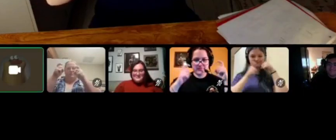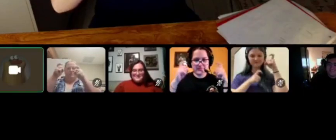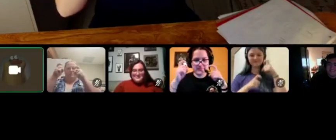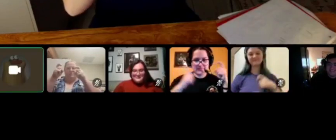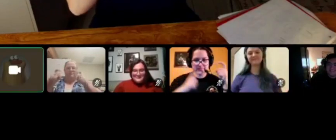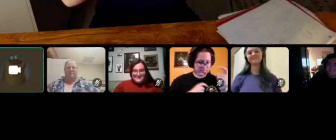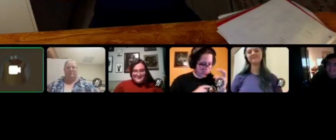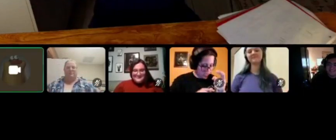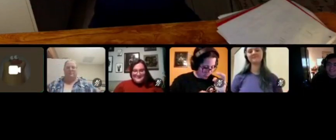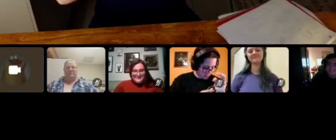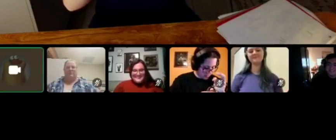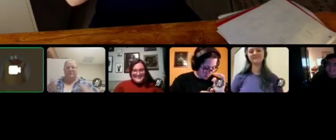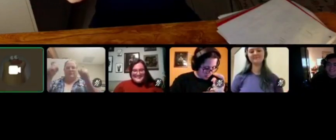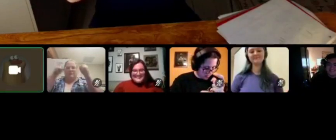That one too.